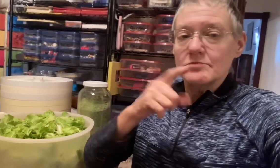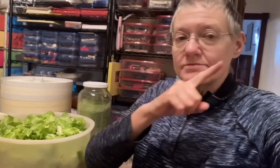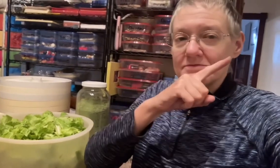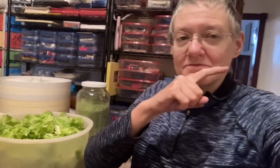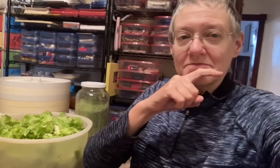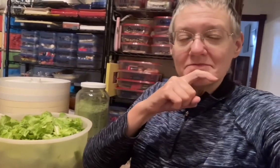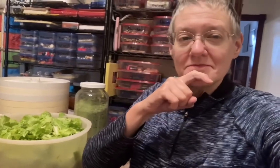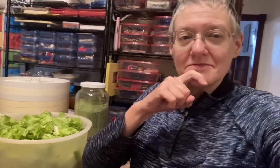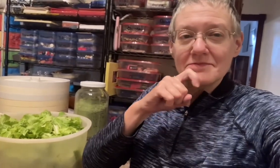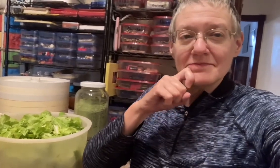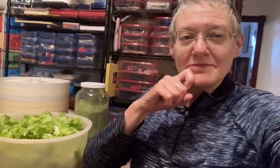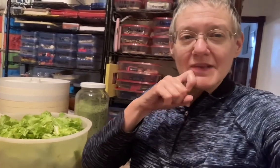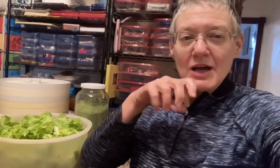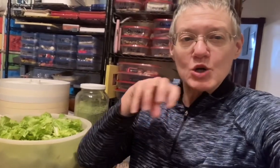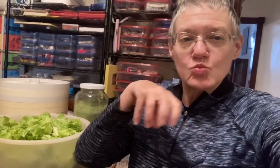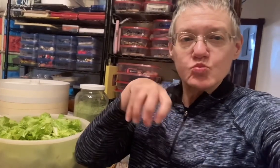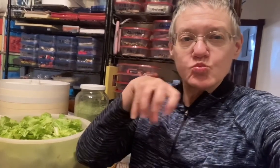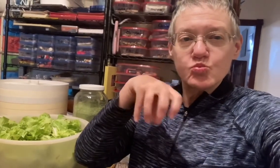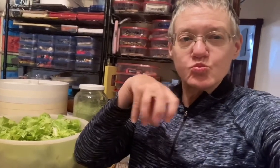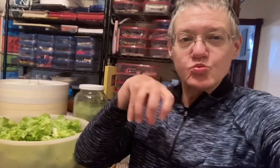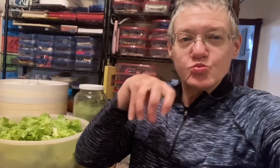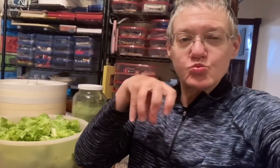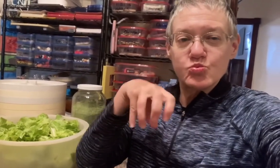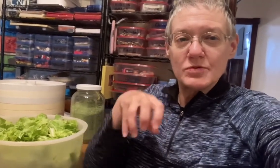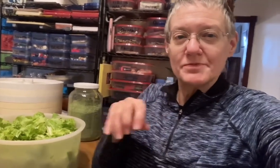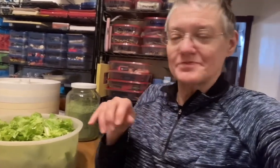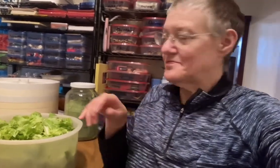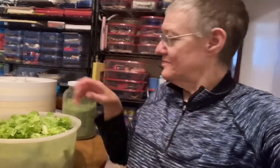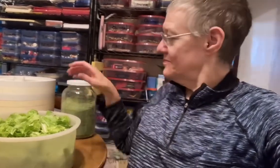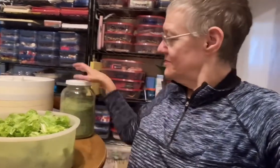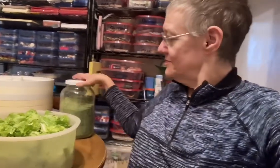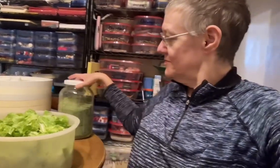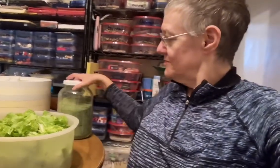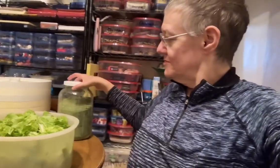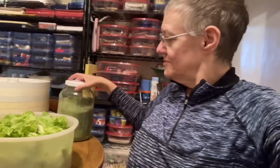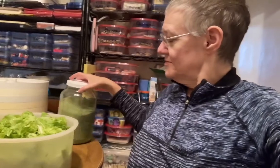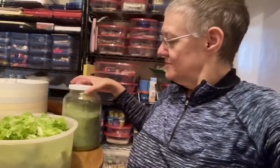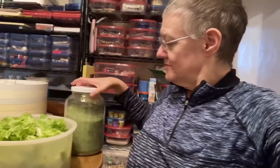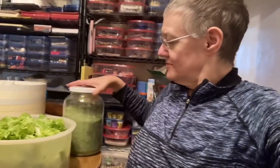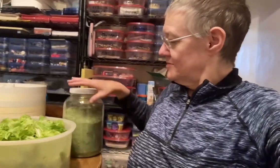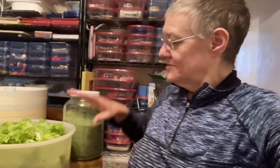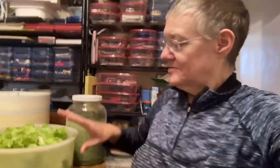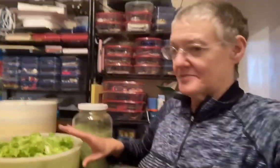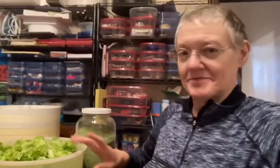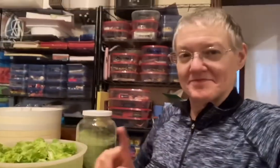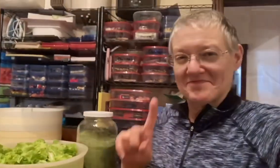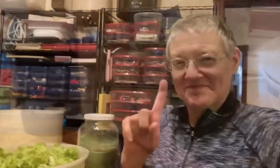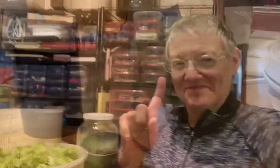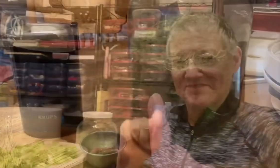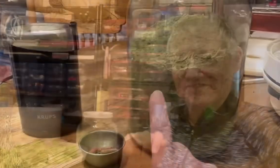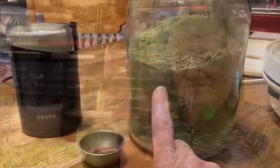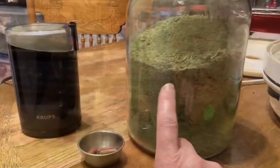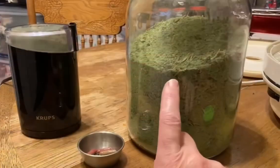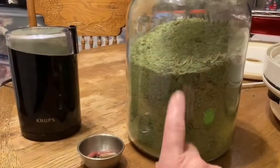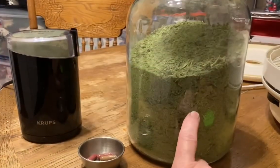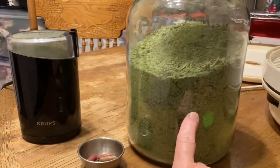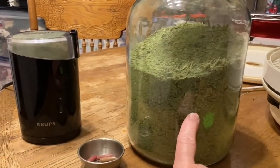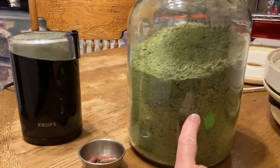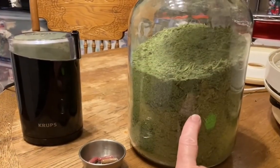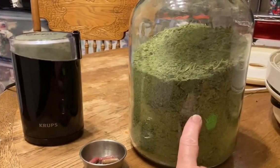greens is dehydrated. I grind them up like this. Hang on. So